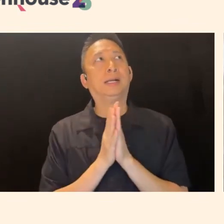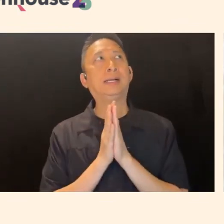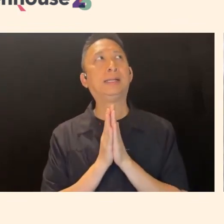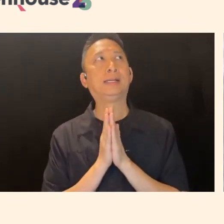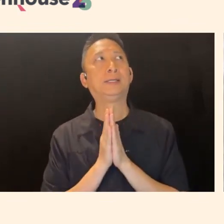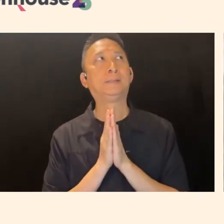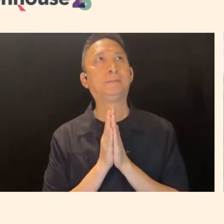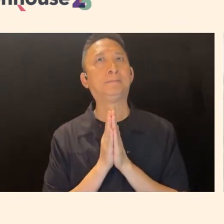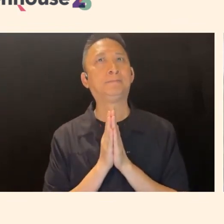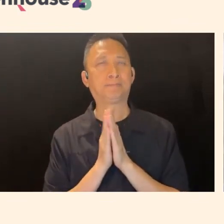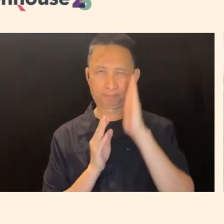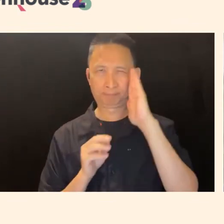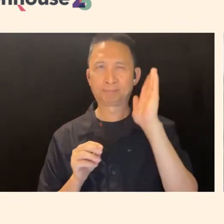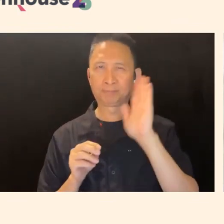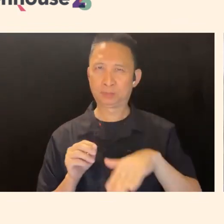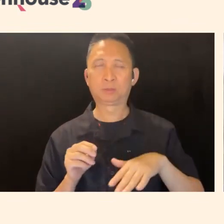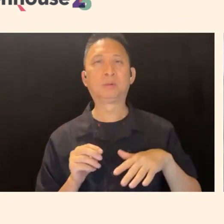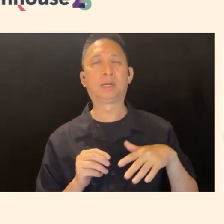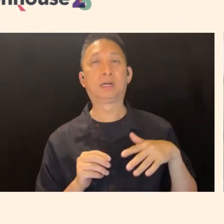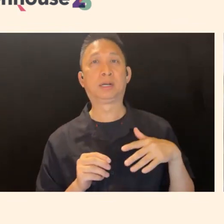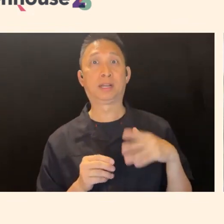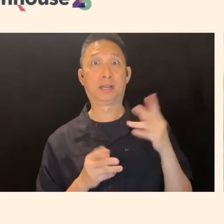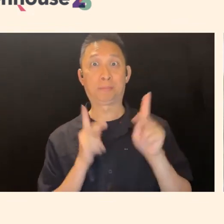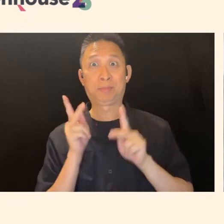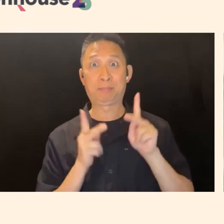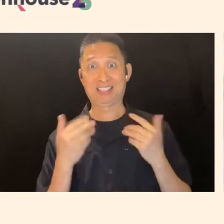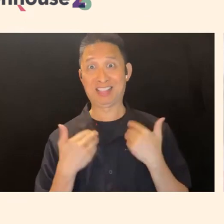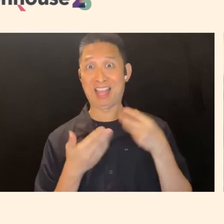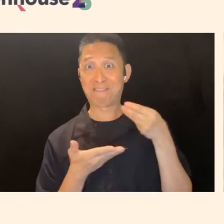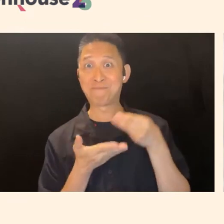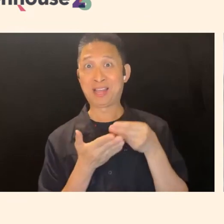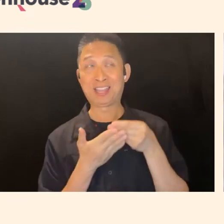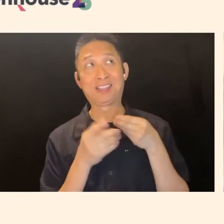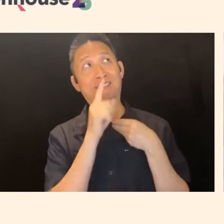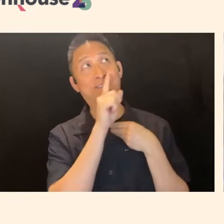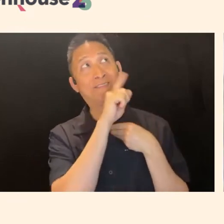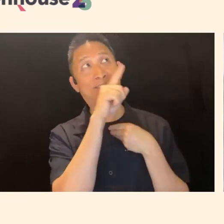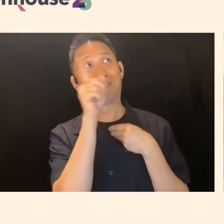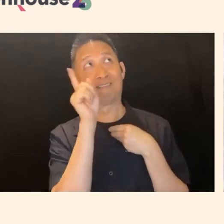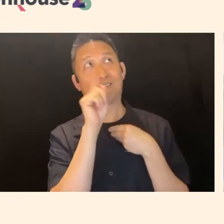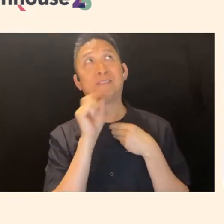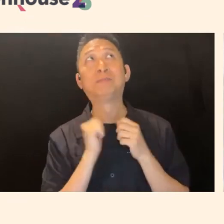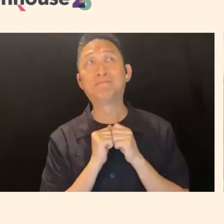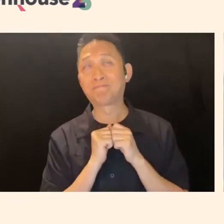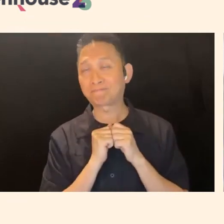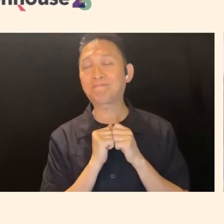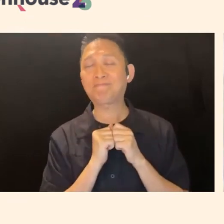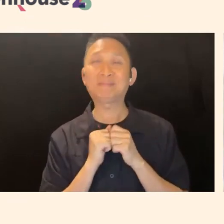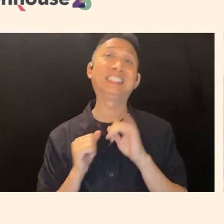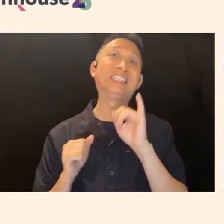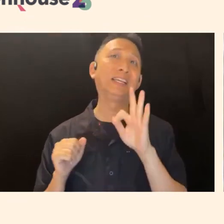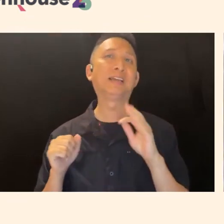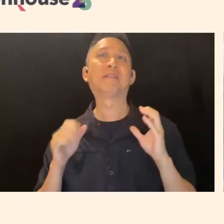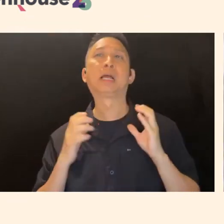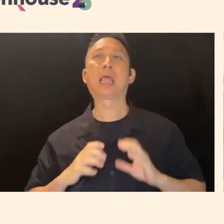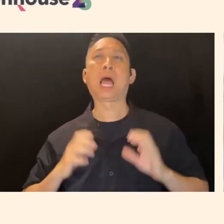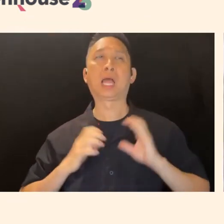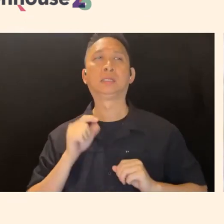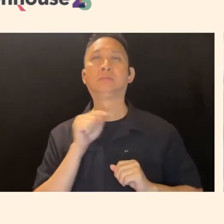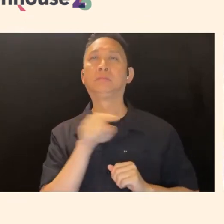you have funders that see when the clients and things are younger